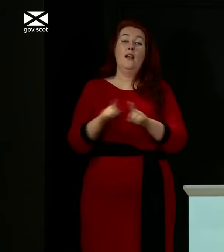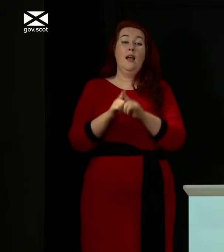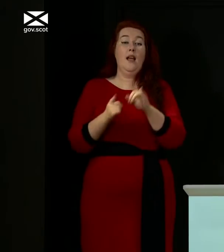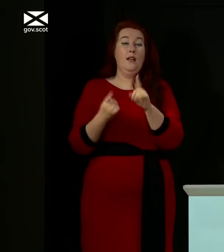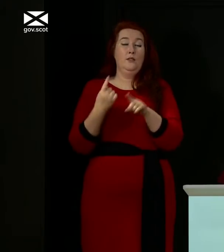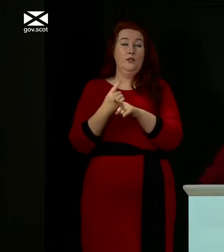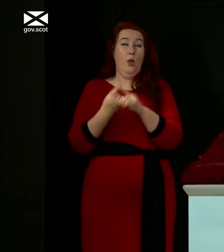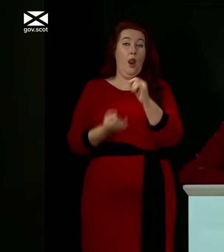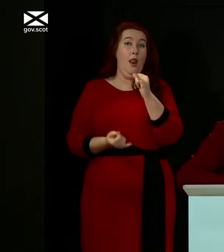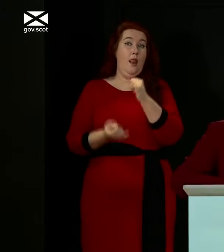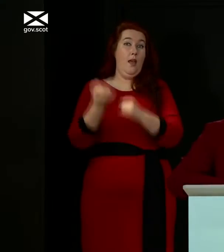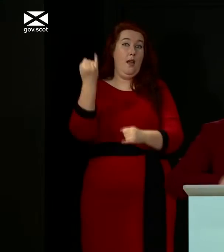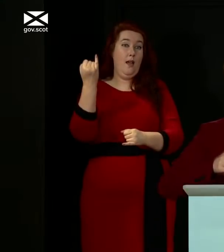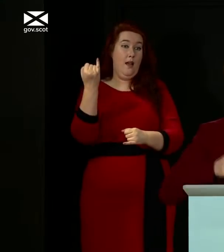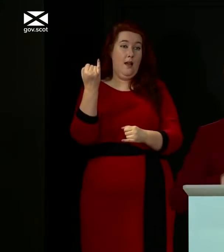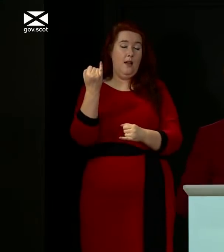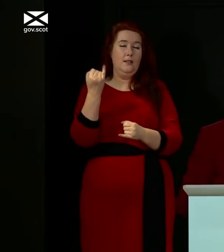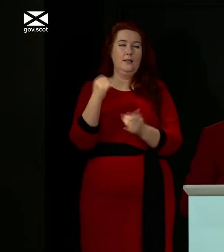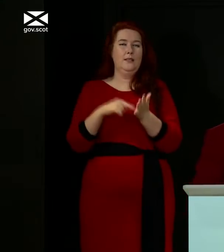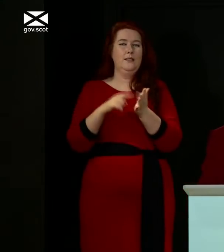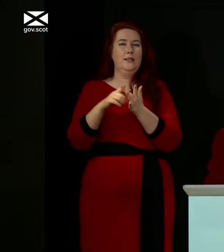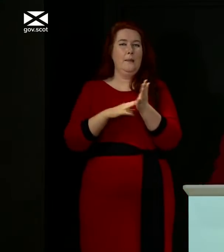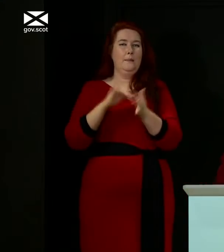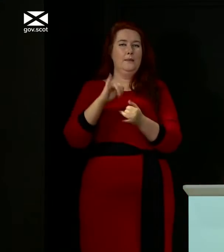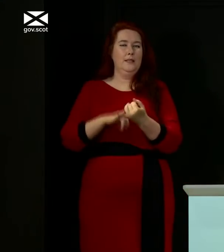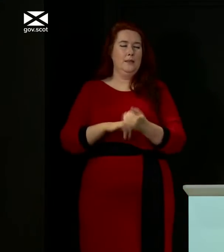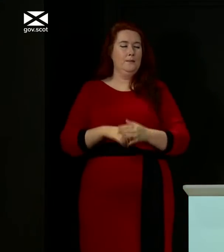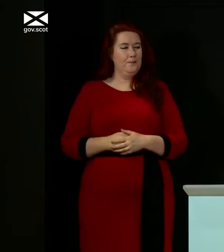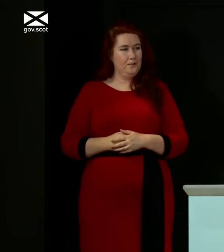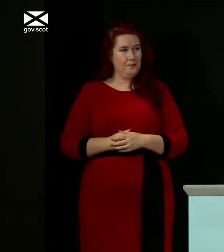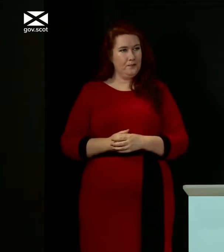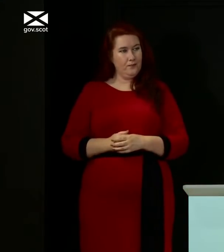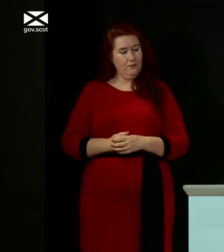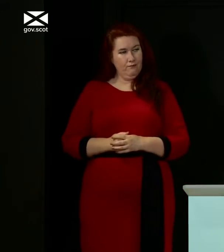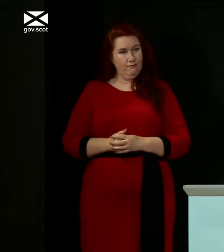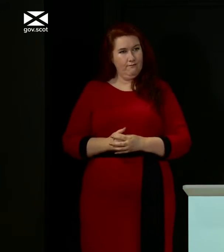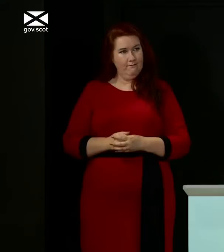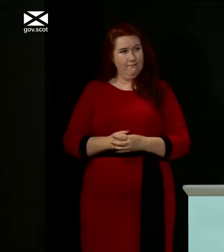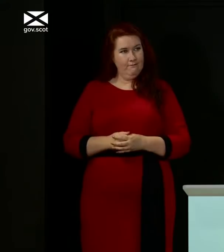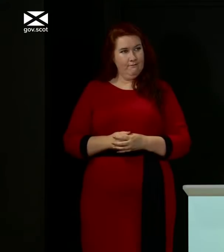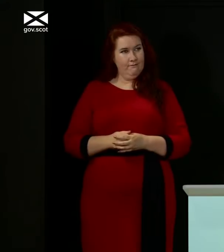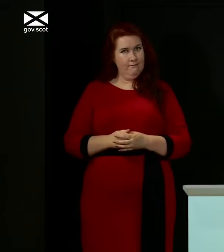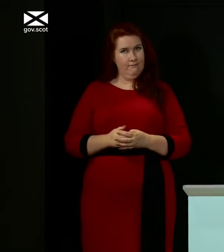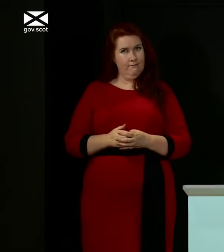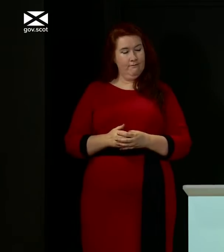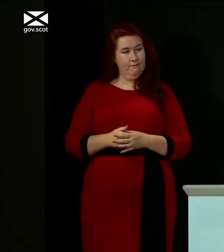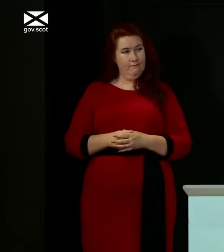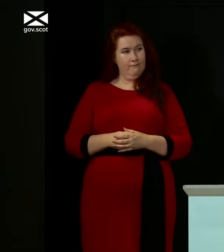line, Helen Puttock from The Times is the last question today.